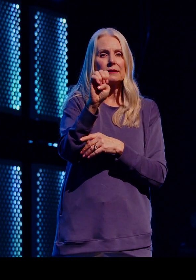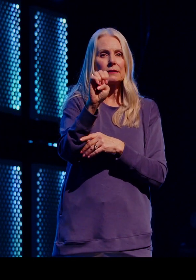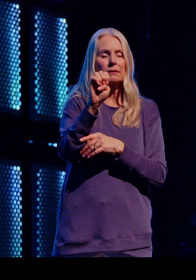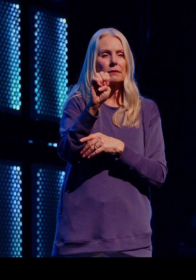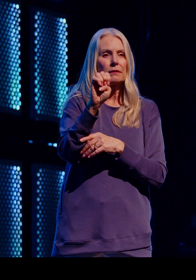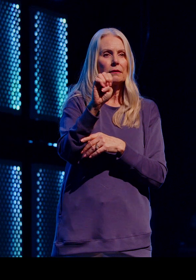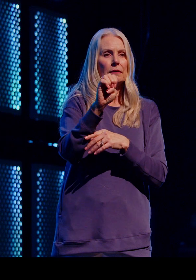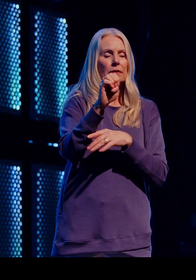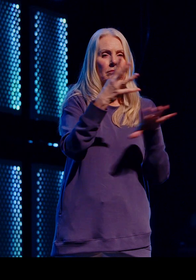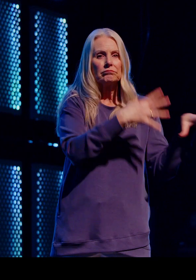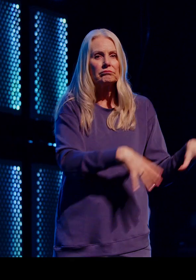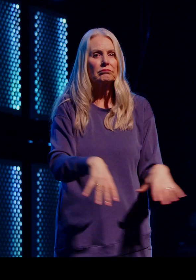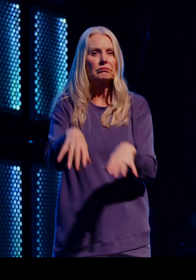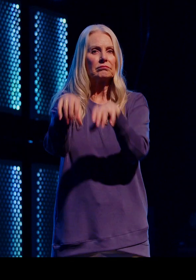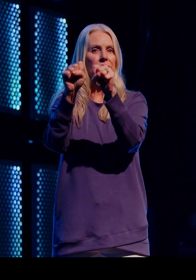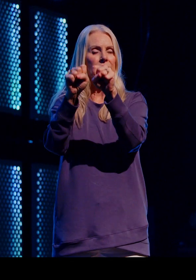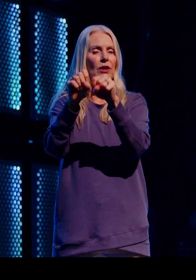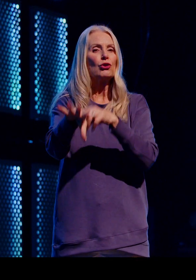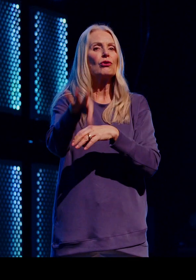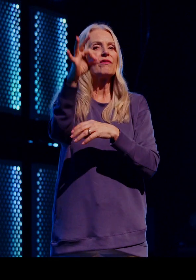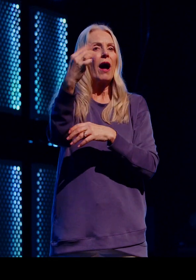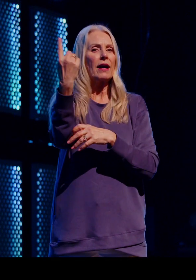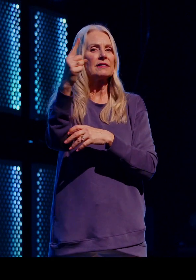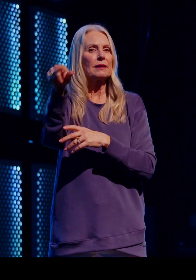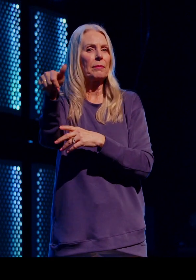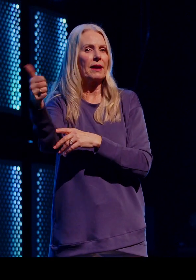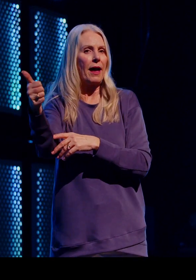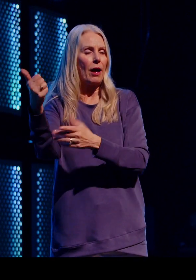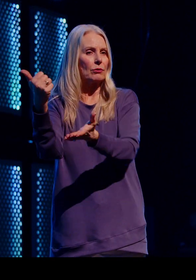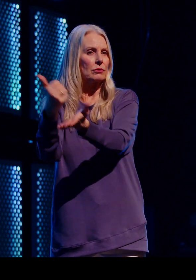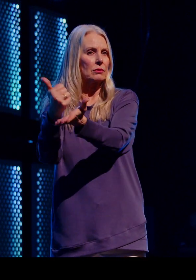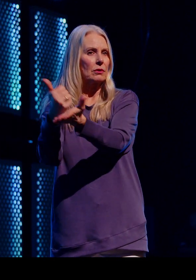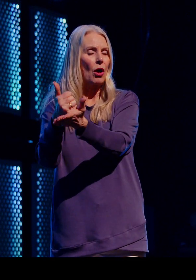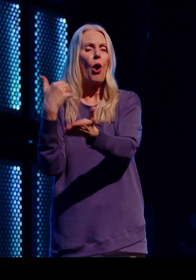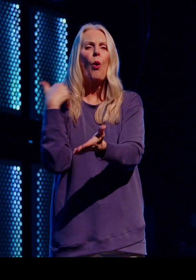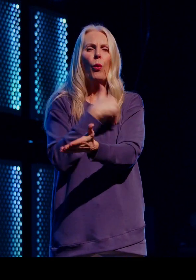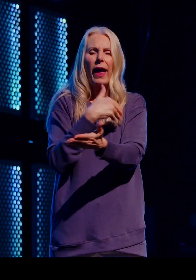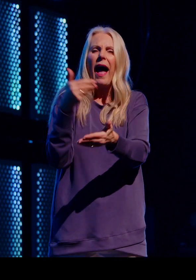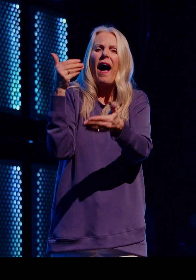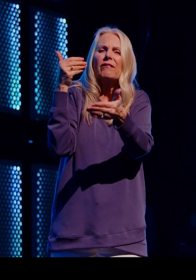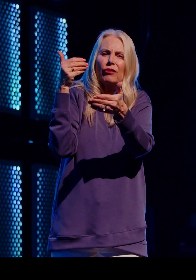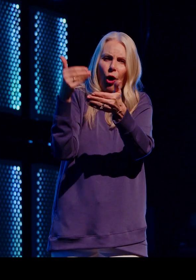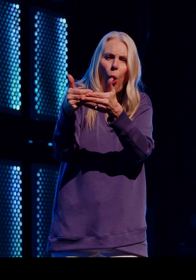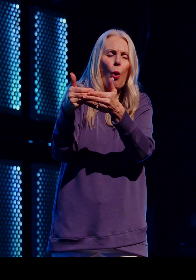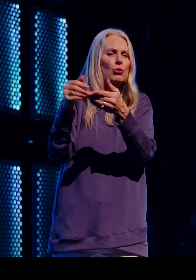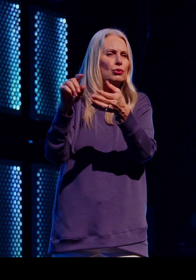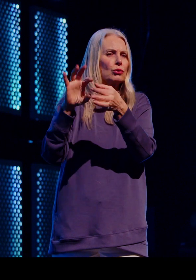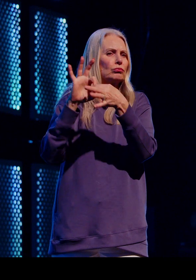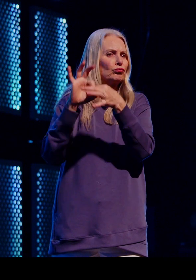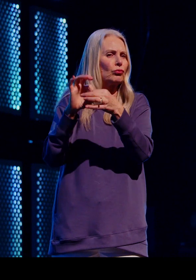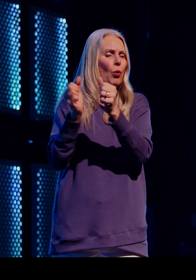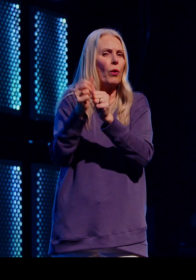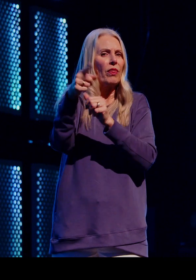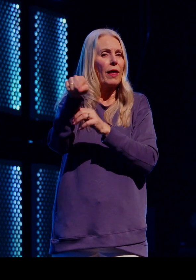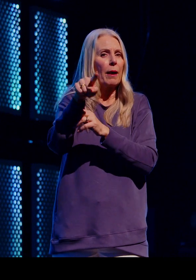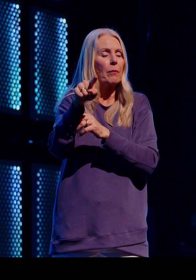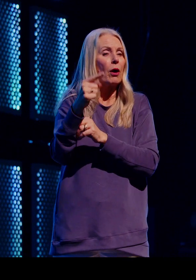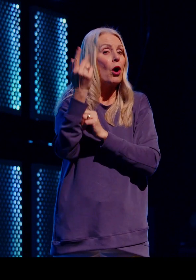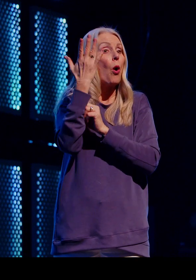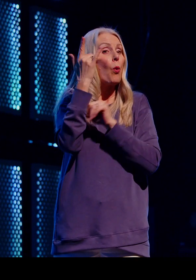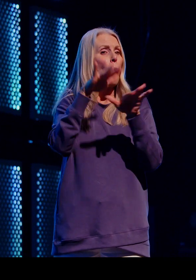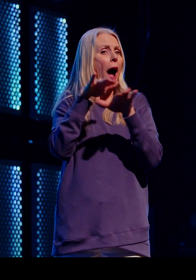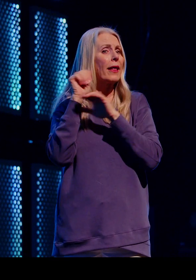with. Amen. We have developed very close relationships with them. Then why should we leave